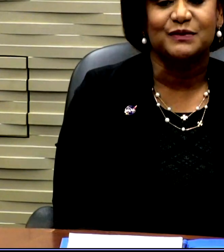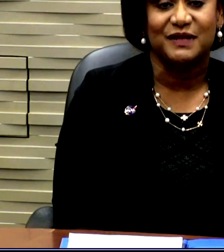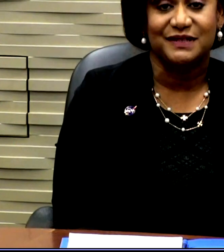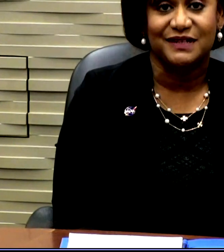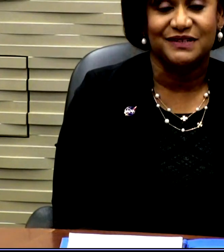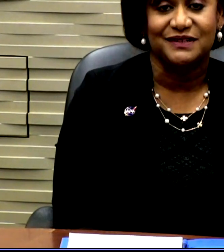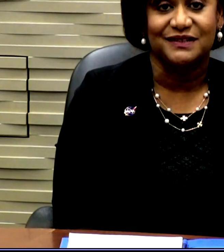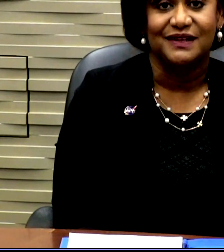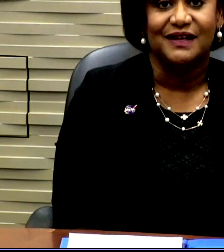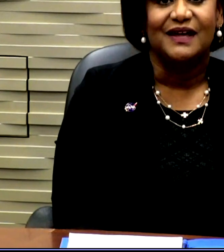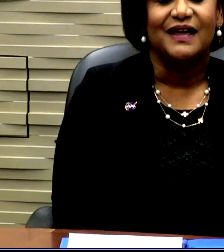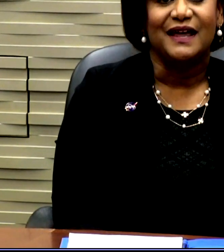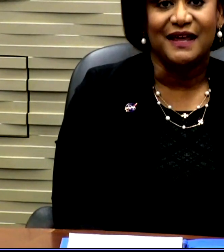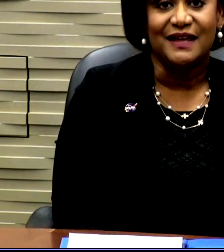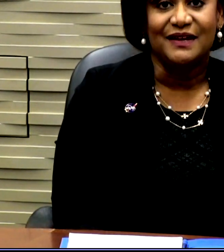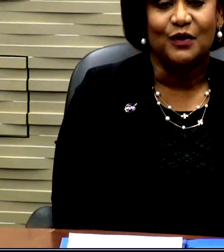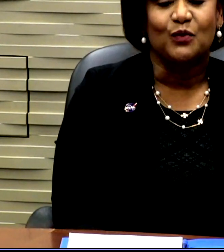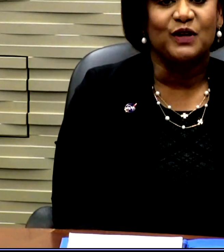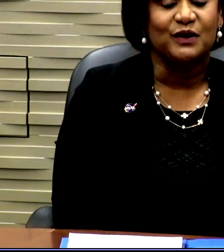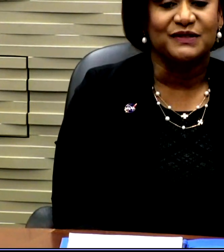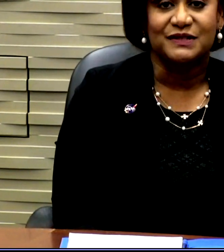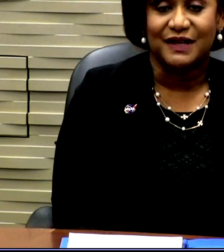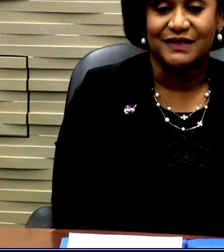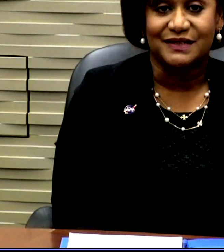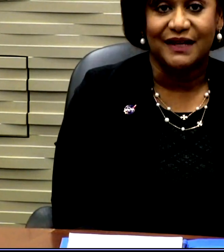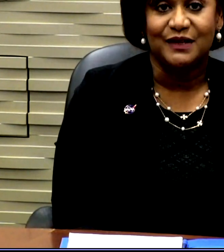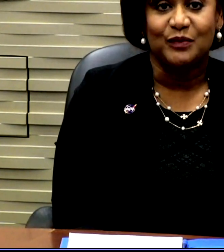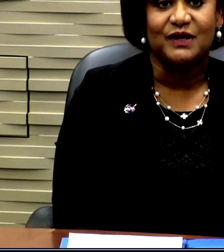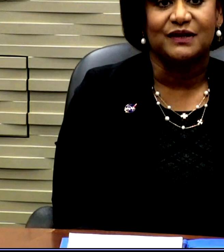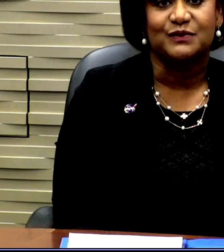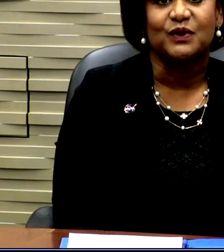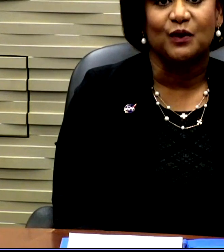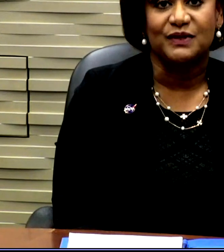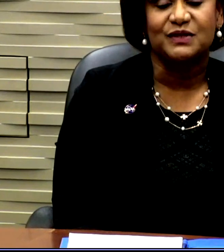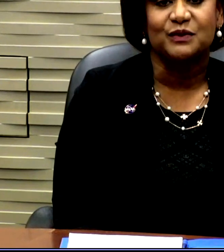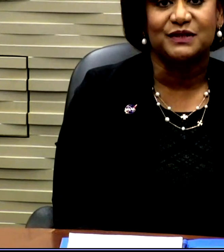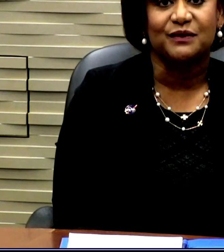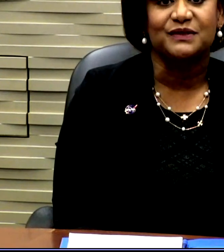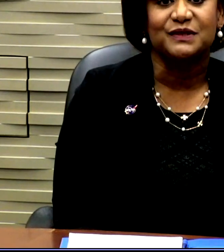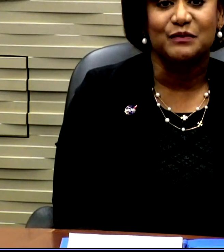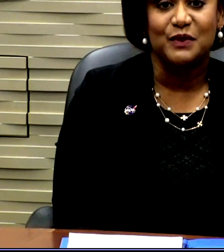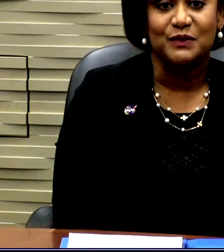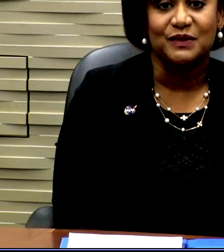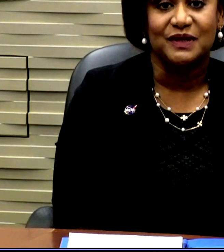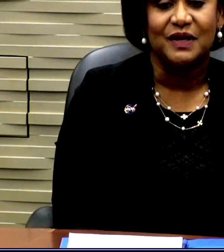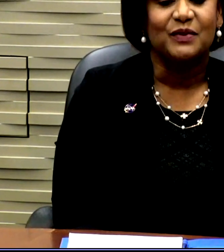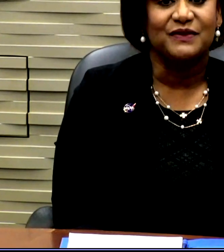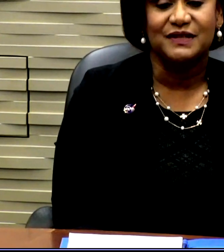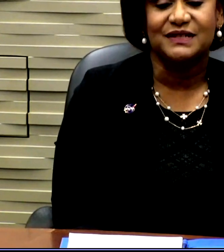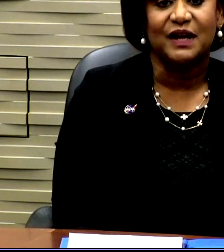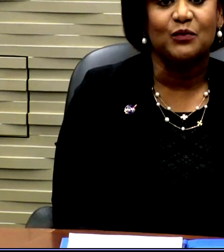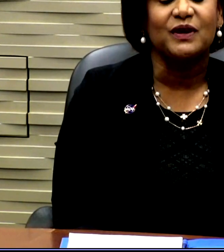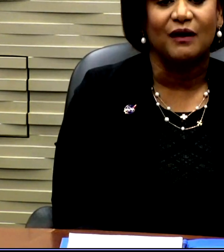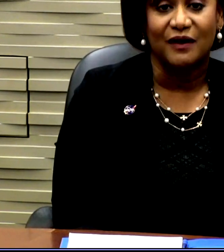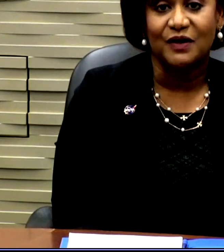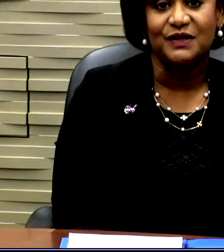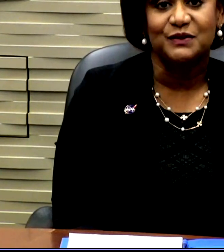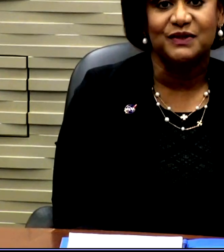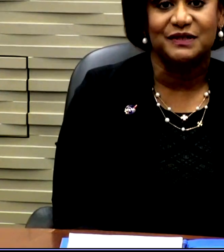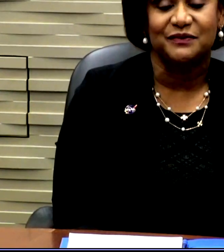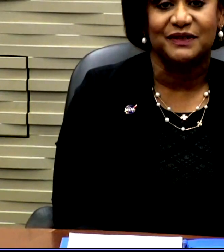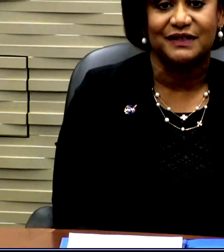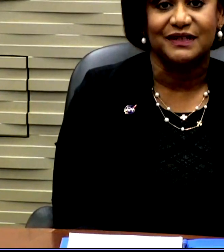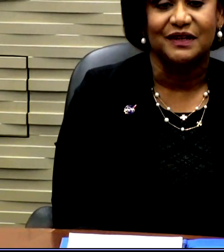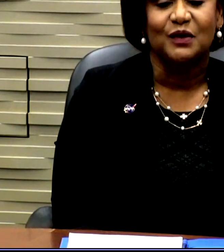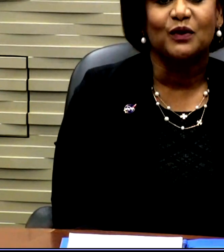International Space Station. And we are just excited because we're going to return to the moon. But this time we are going to do